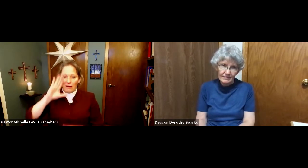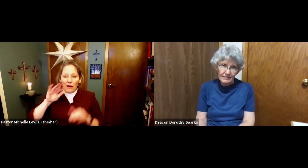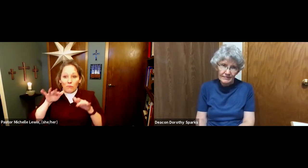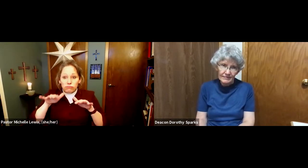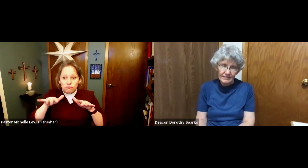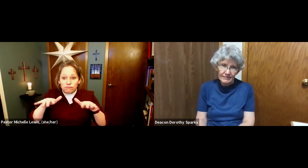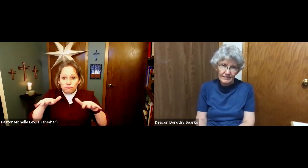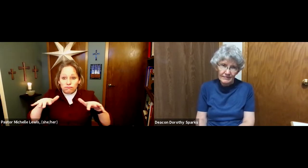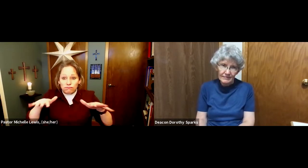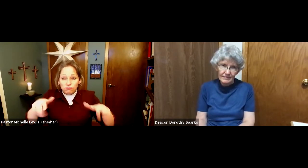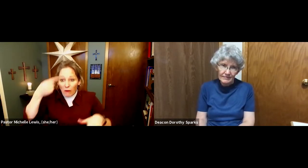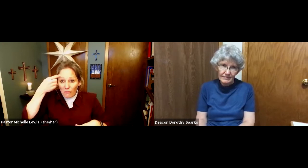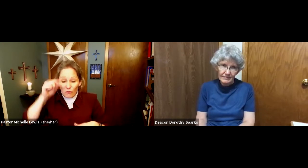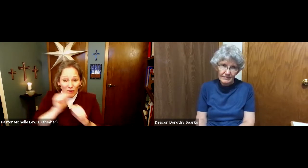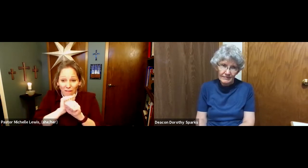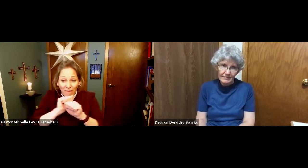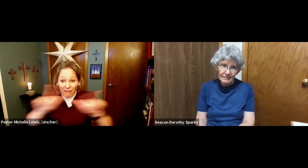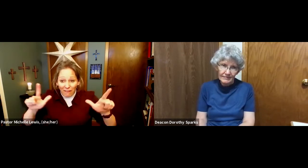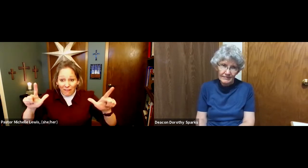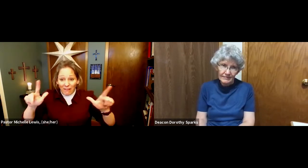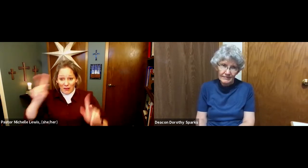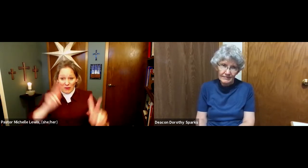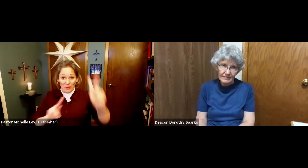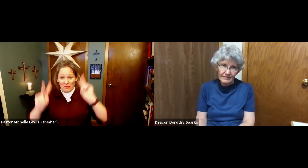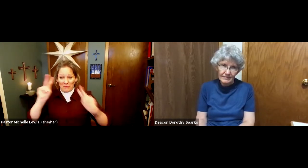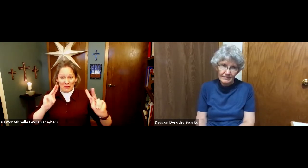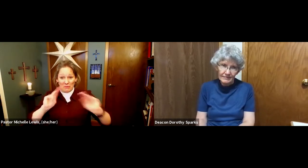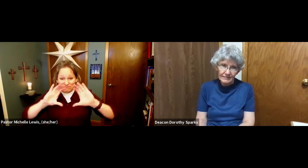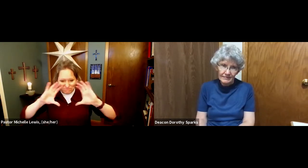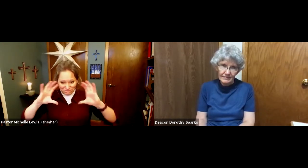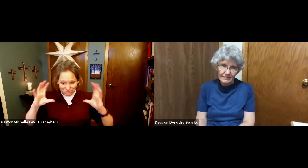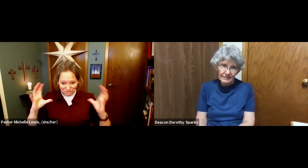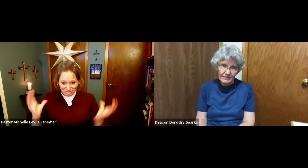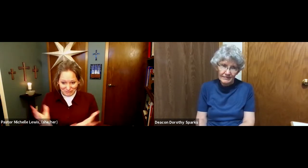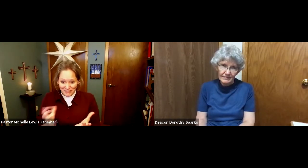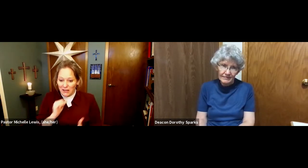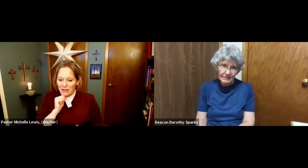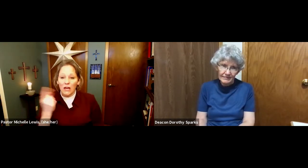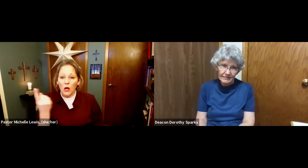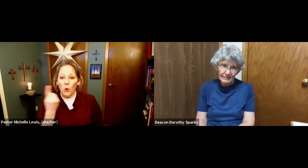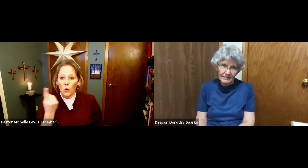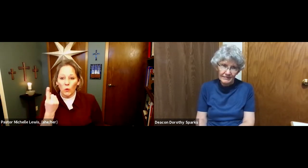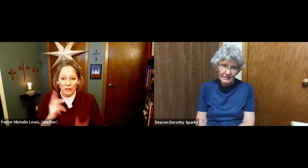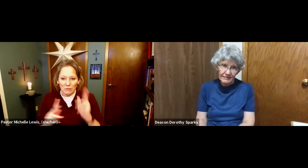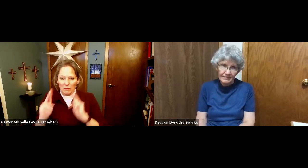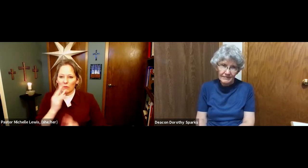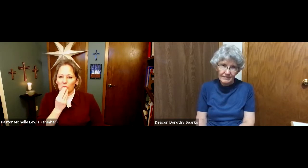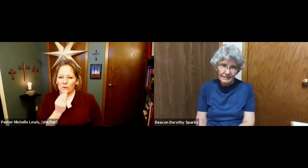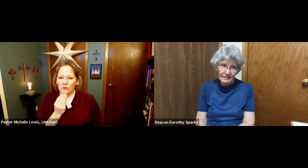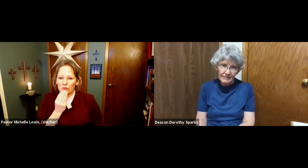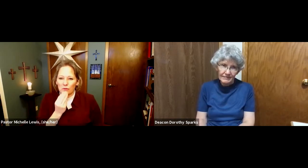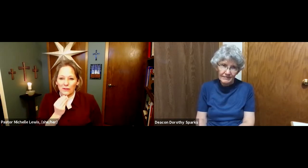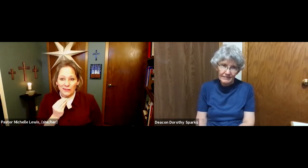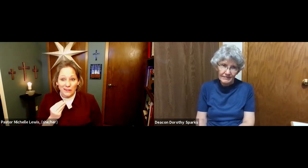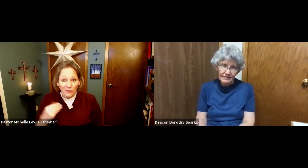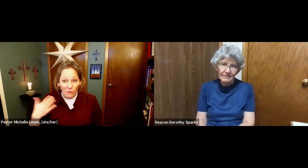Because it shows us that God's message and God's presence is for everyone, not just for people who